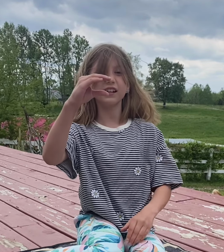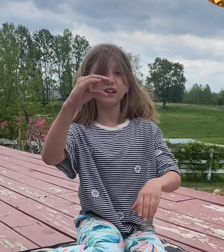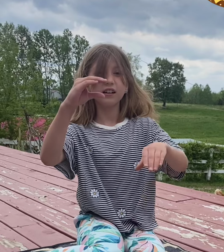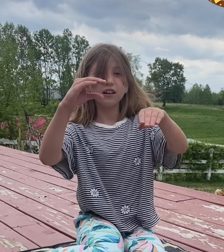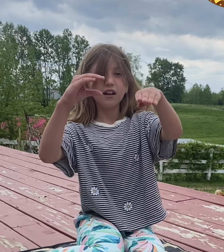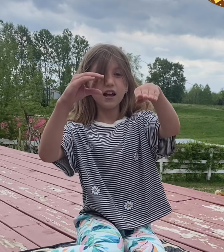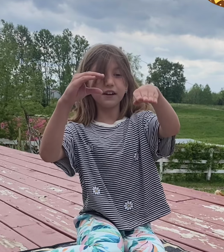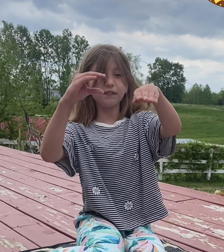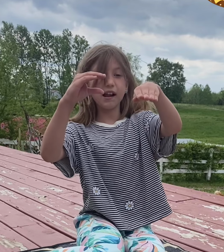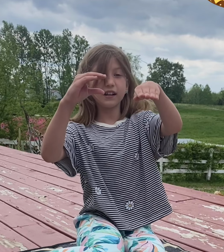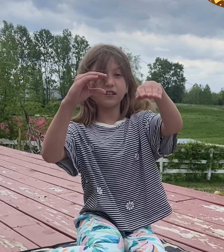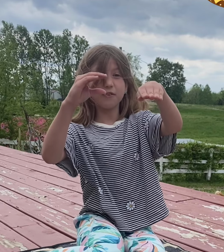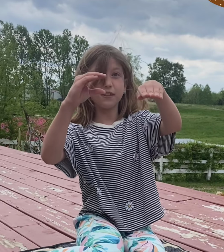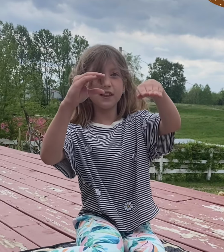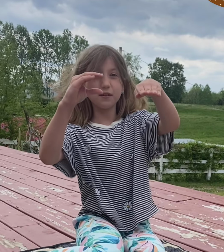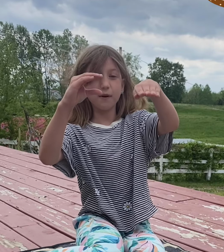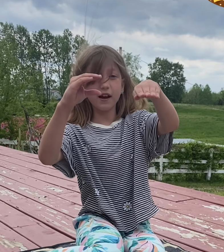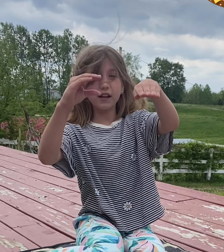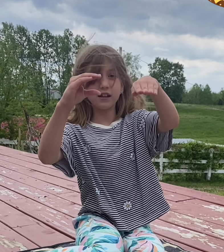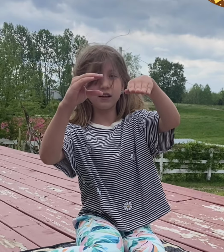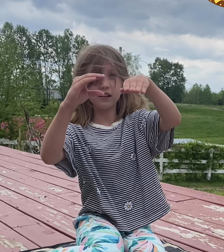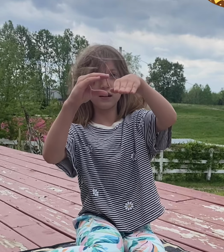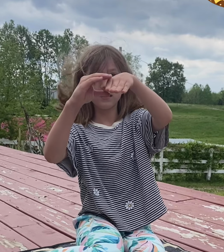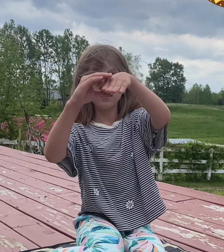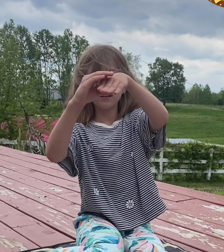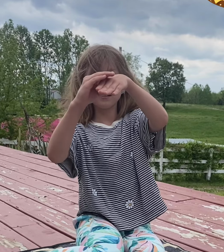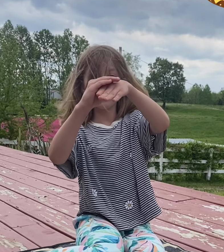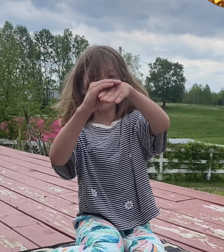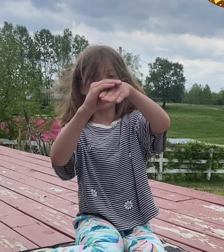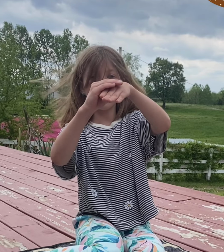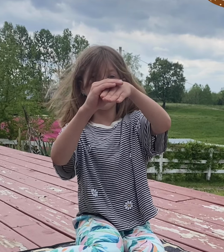C and a flat hand going this way. Slide it in.